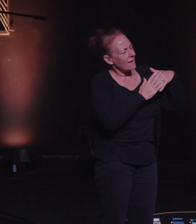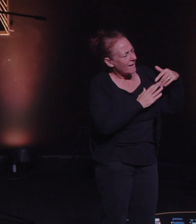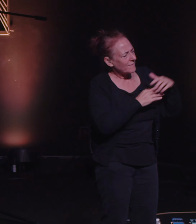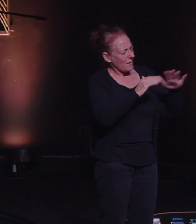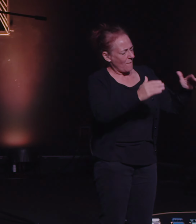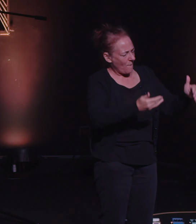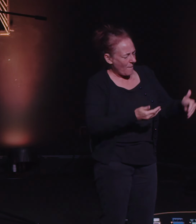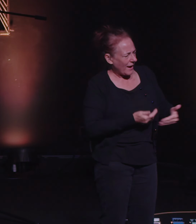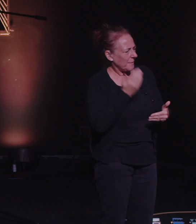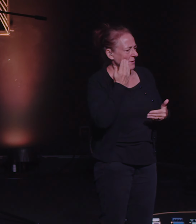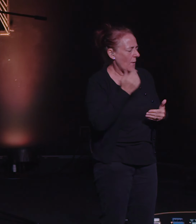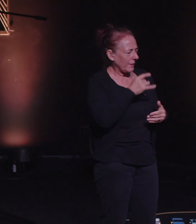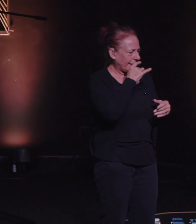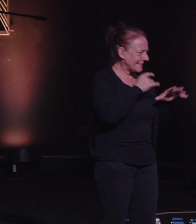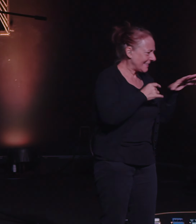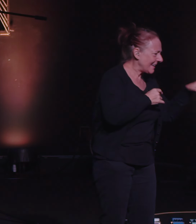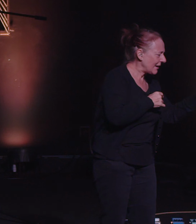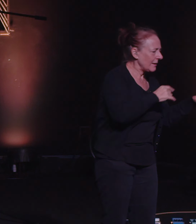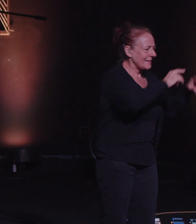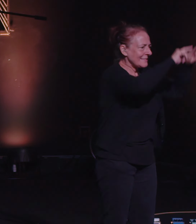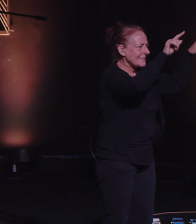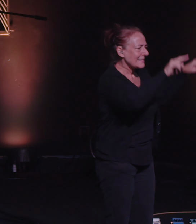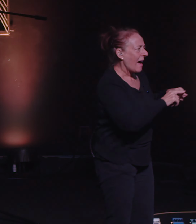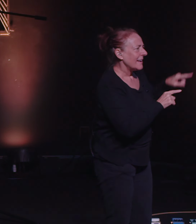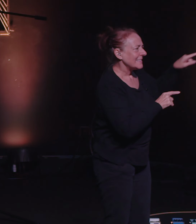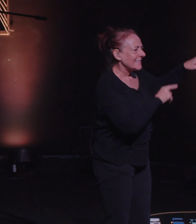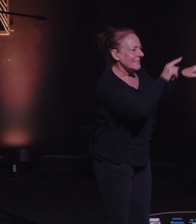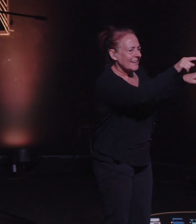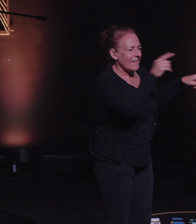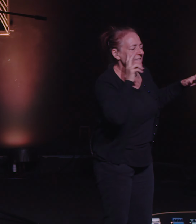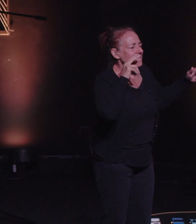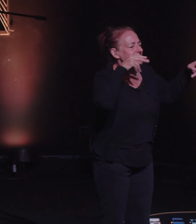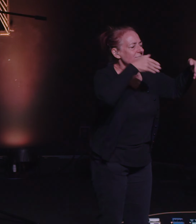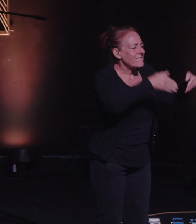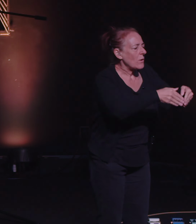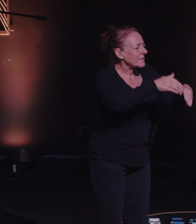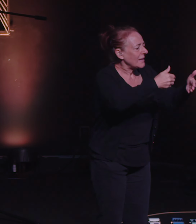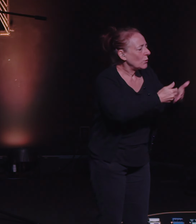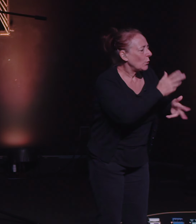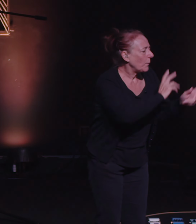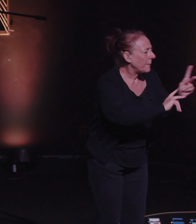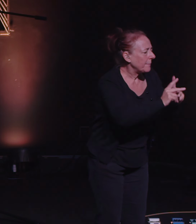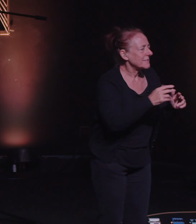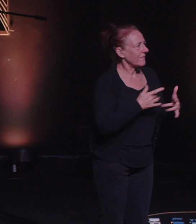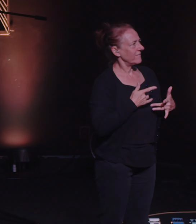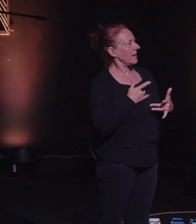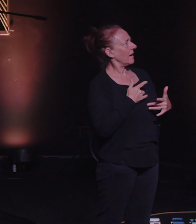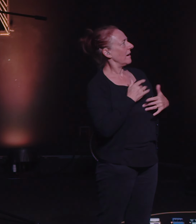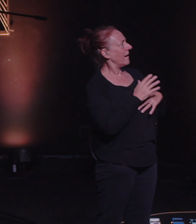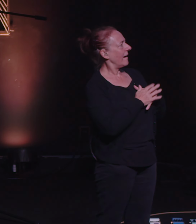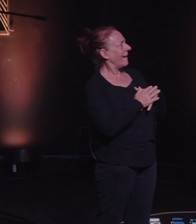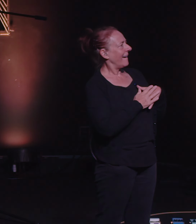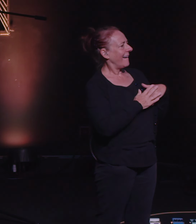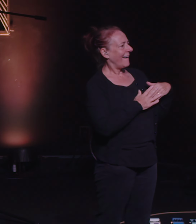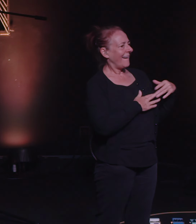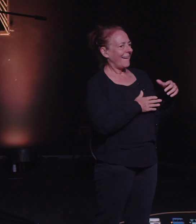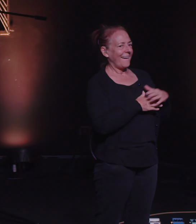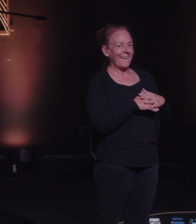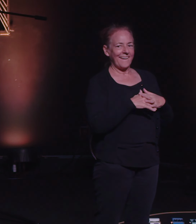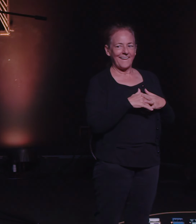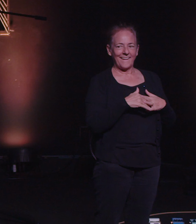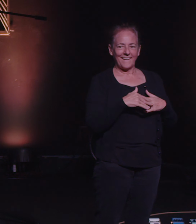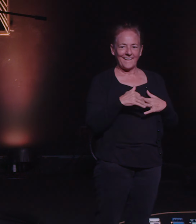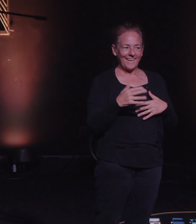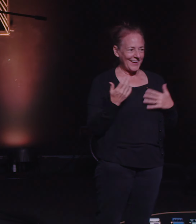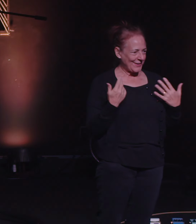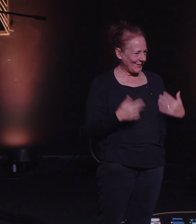know where to go. And we're gonna do some signage to make sure that they know. So we're really gonna have that focus on new people coming in. And a big piece of that here, we're gonna get